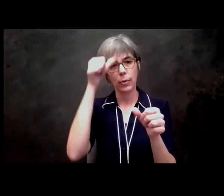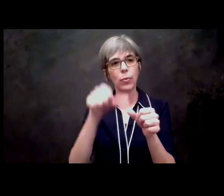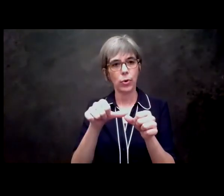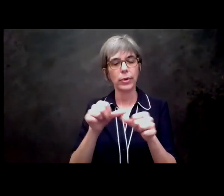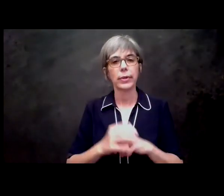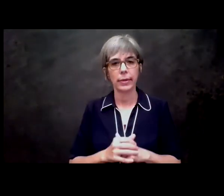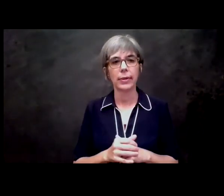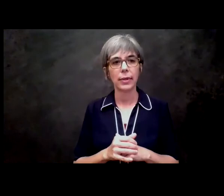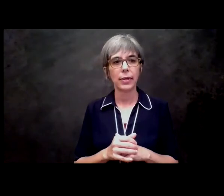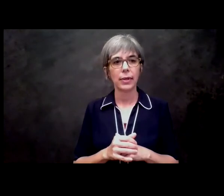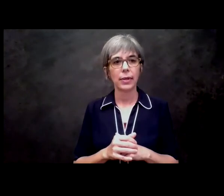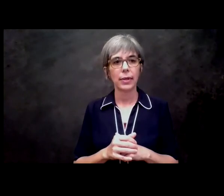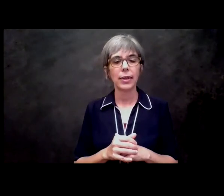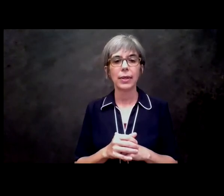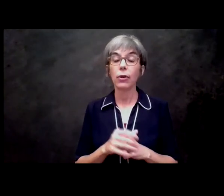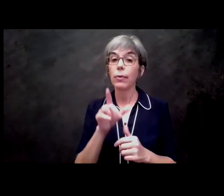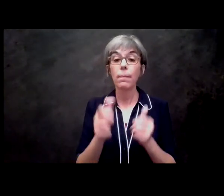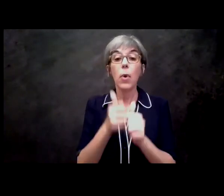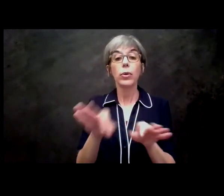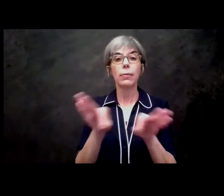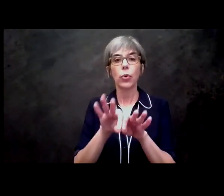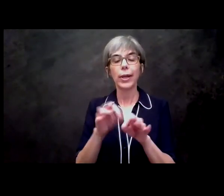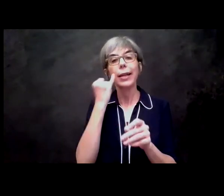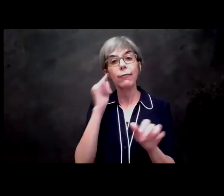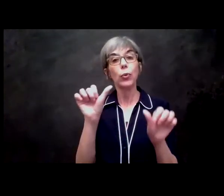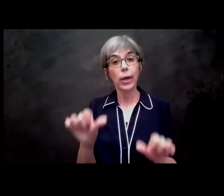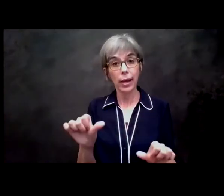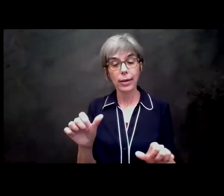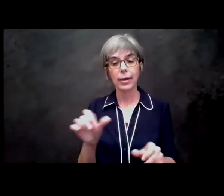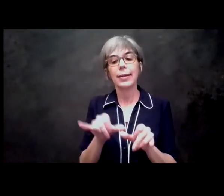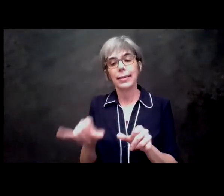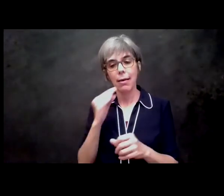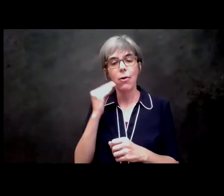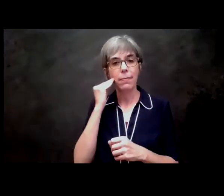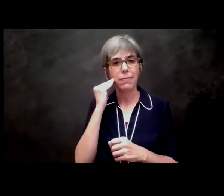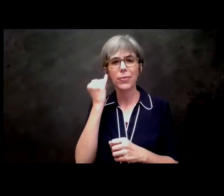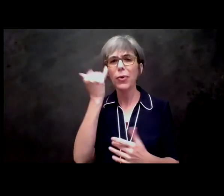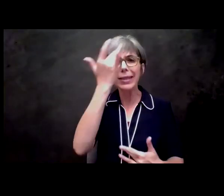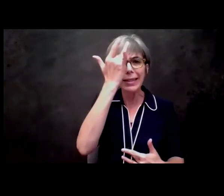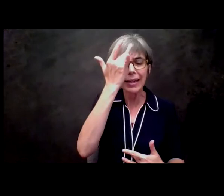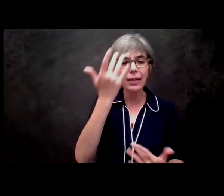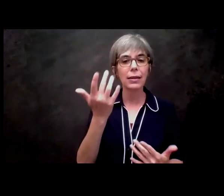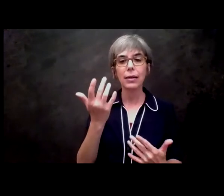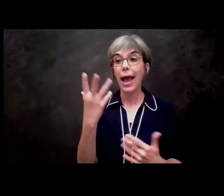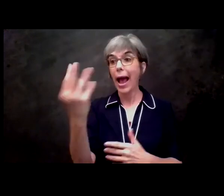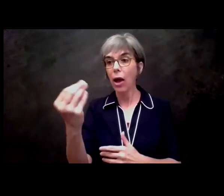And ever more important, to stay home when you're ill. You may spread it to others without even realizing